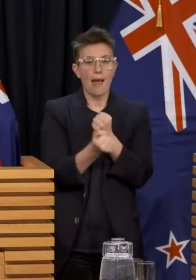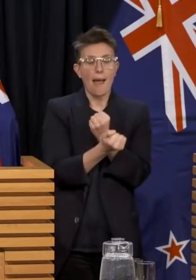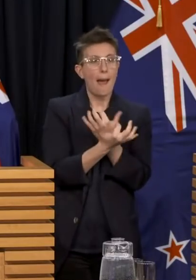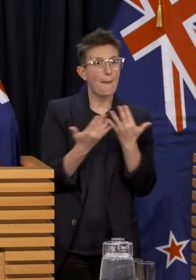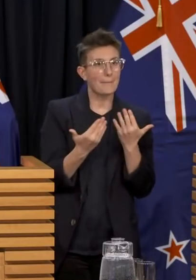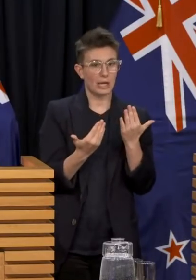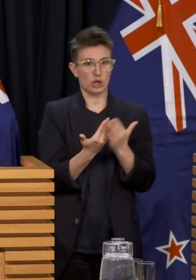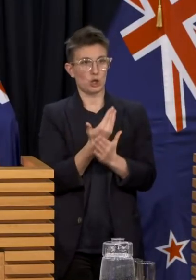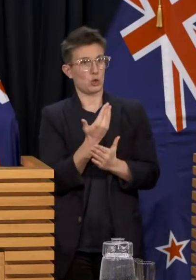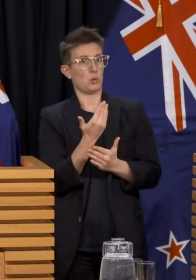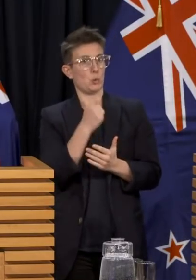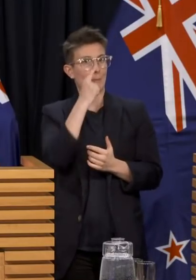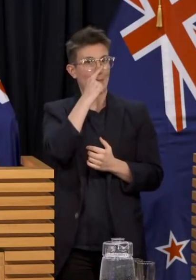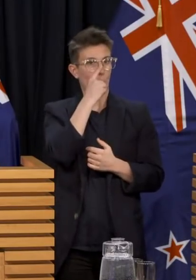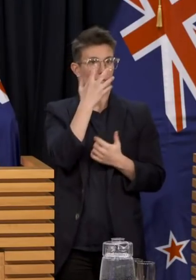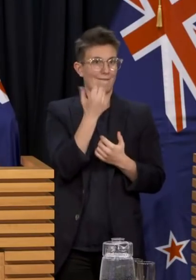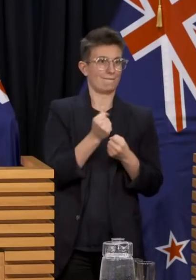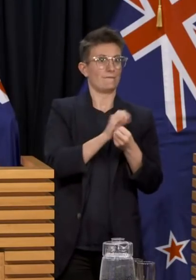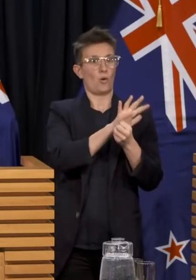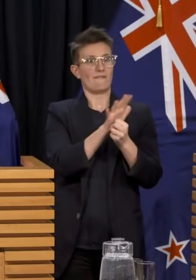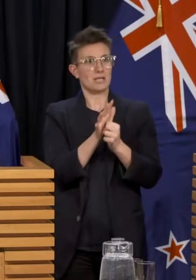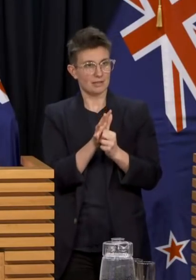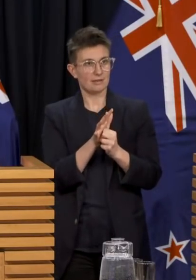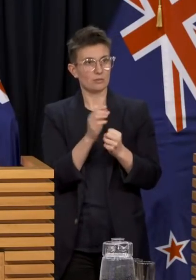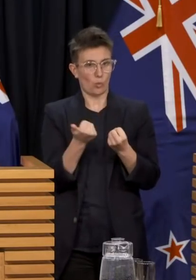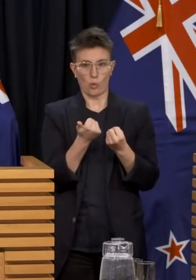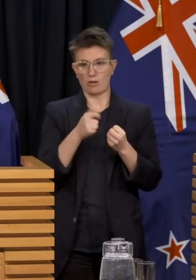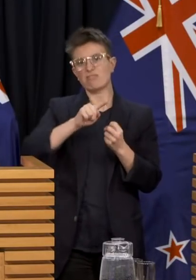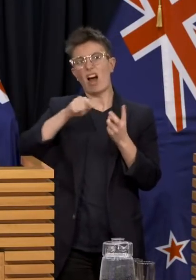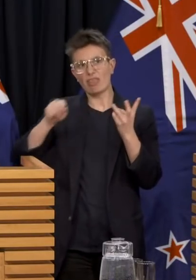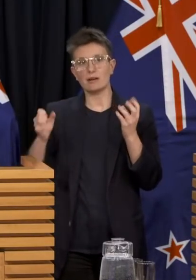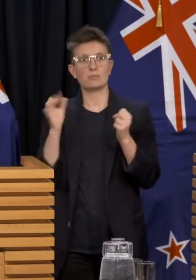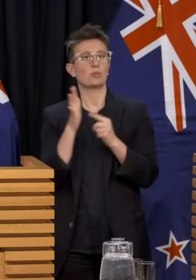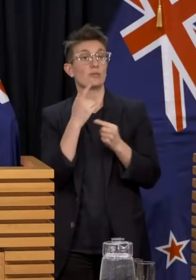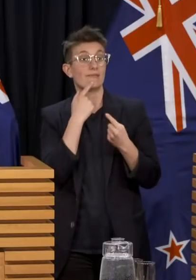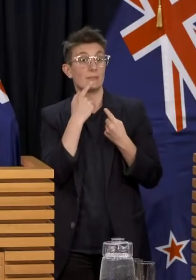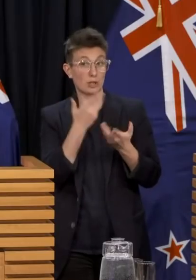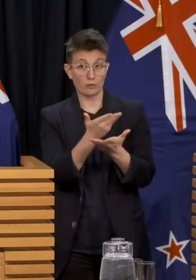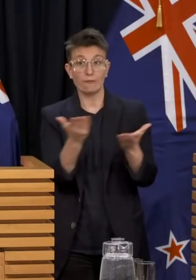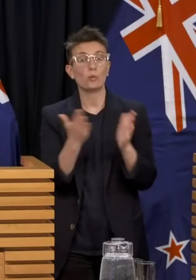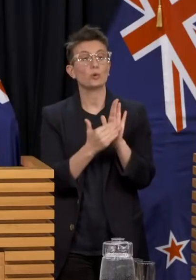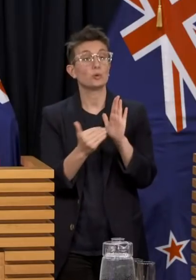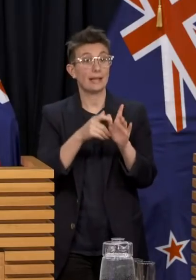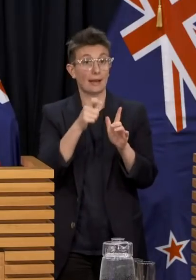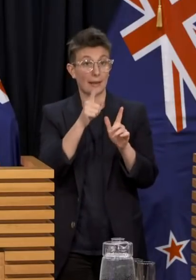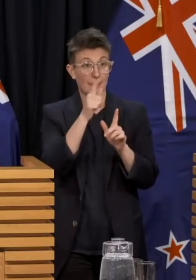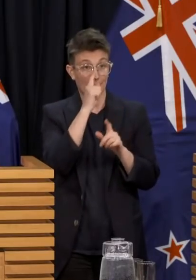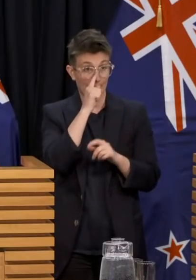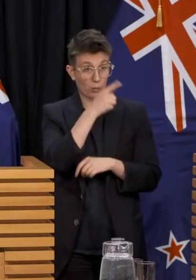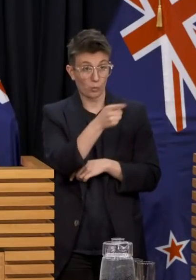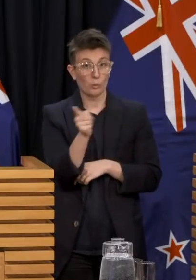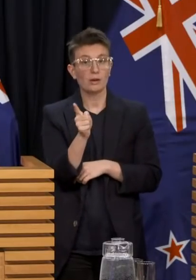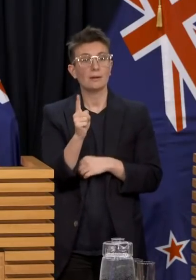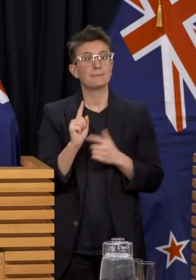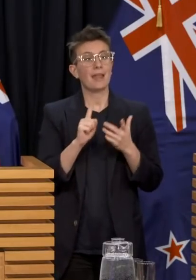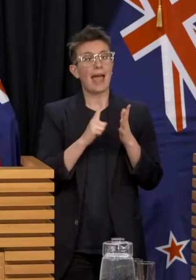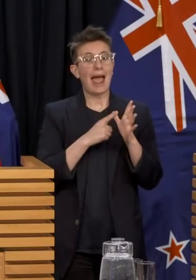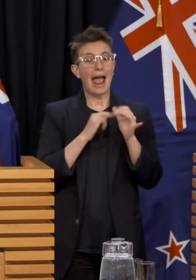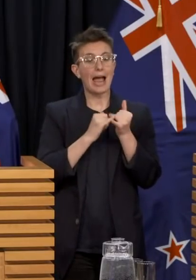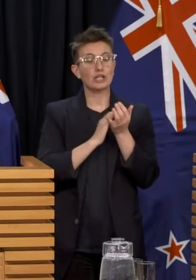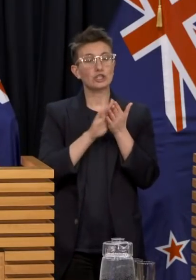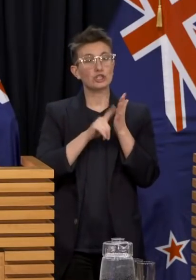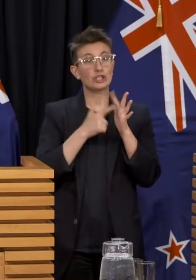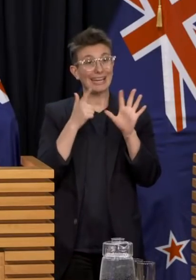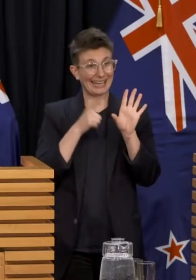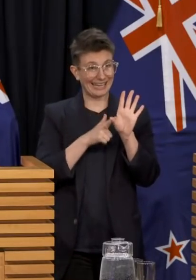information for New Zealanders. And the Director General of Health, Ashley Bloomfield, will also hold a weekly media press conference, as will the Minister of